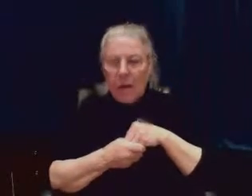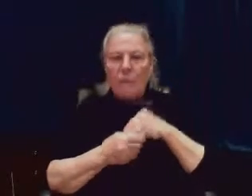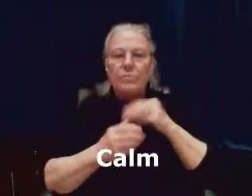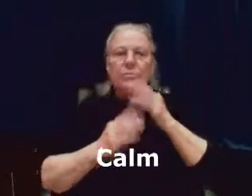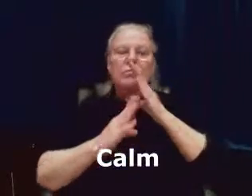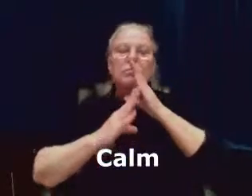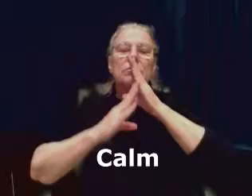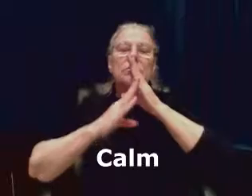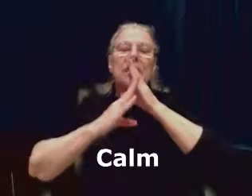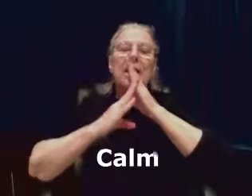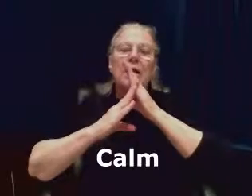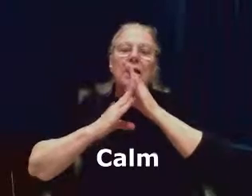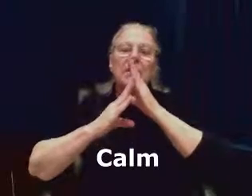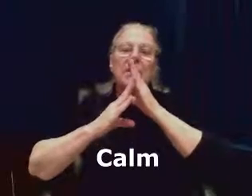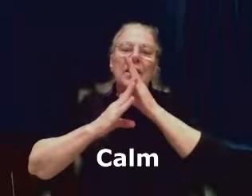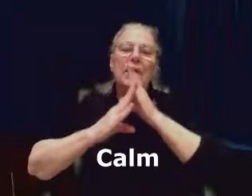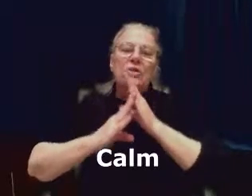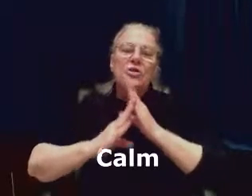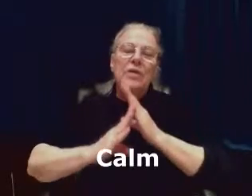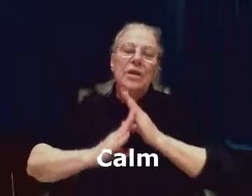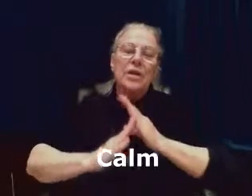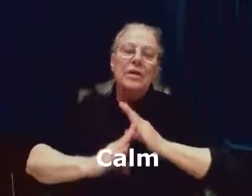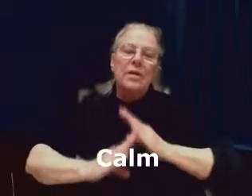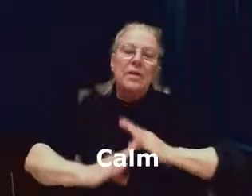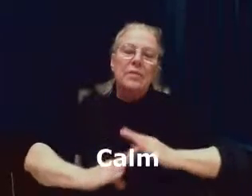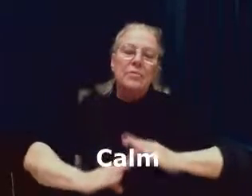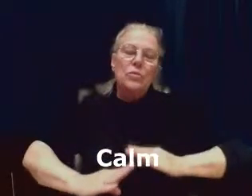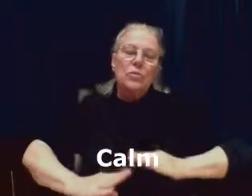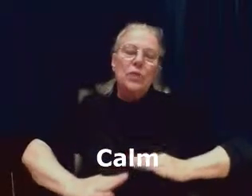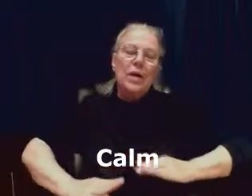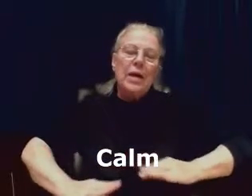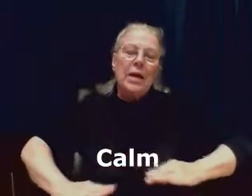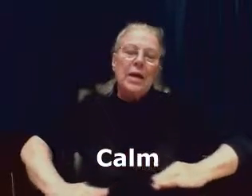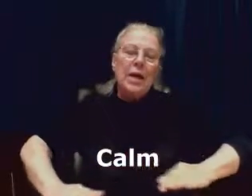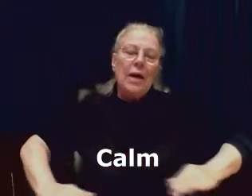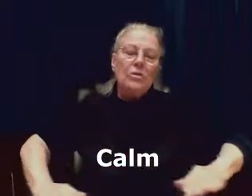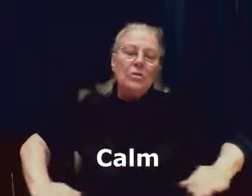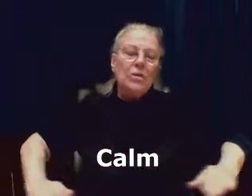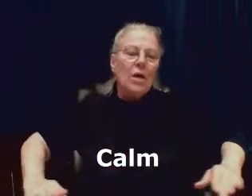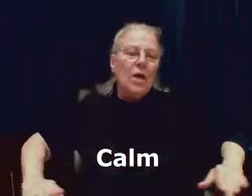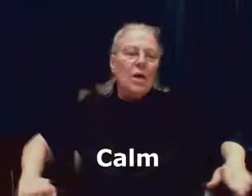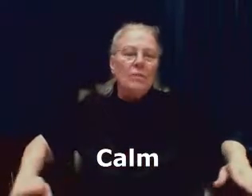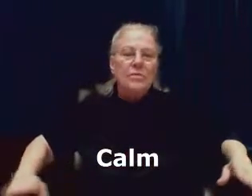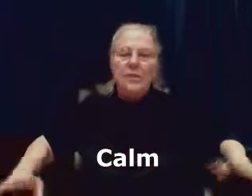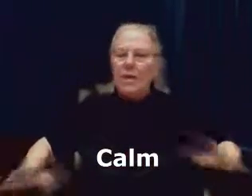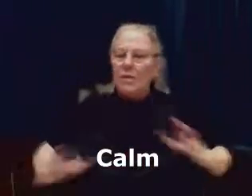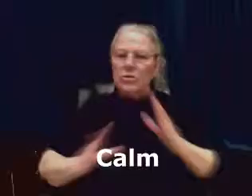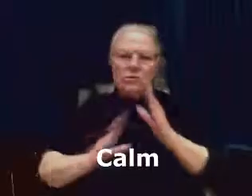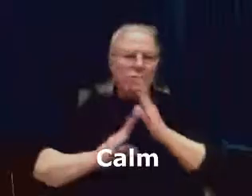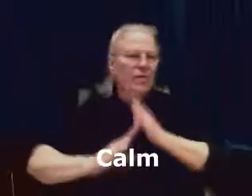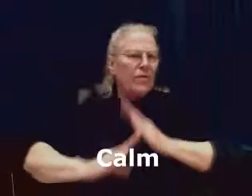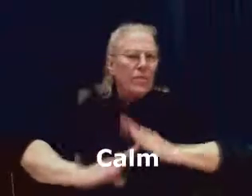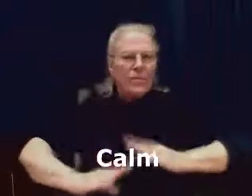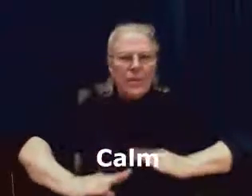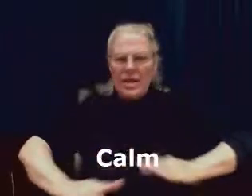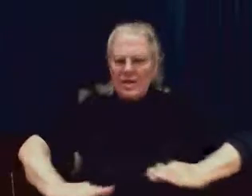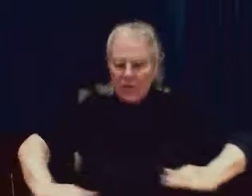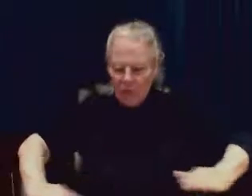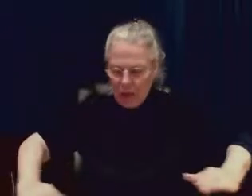Calm, take, and it's just like it comes way out and just calms it down, just a very peaceful